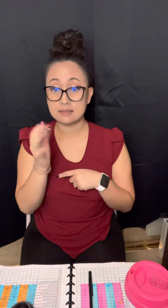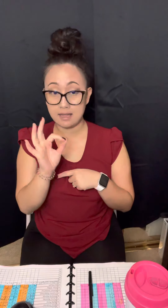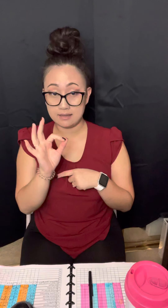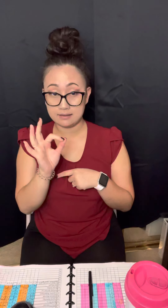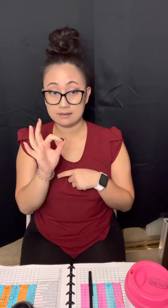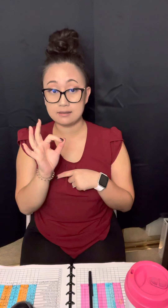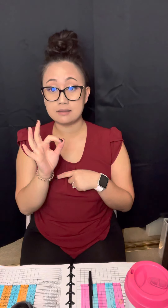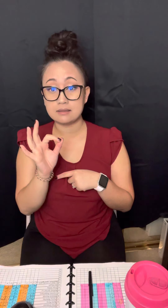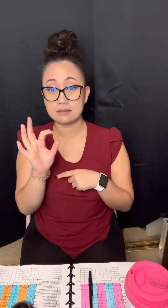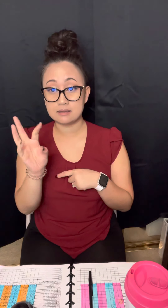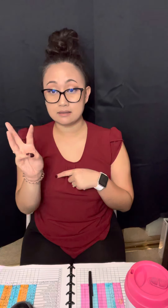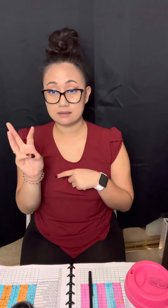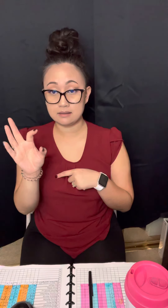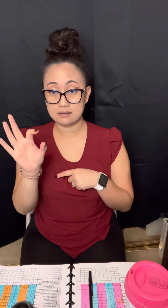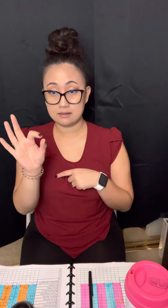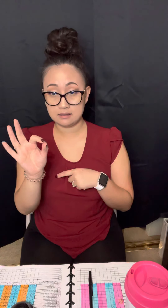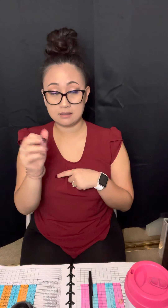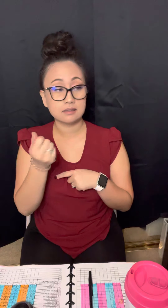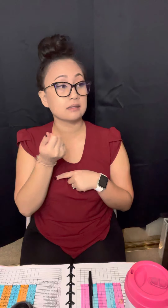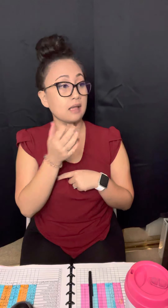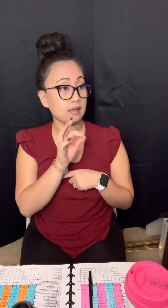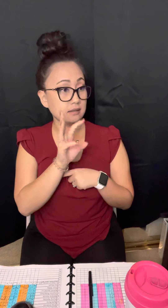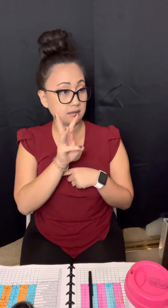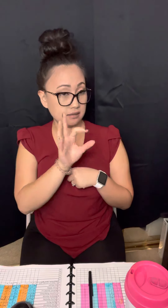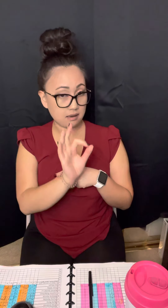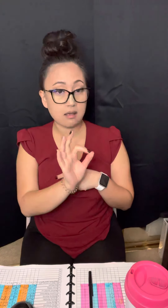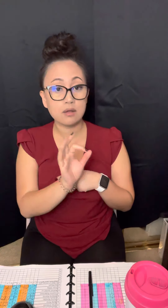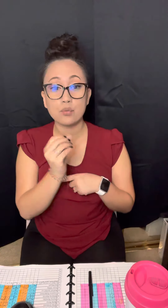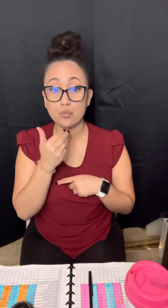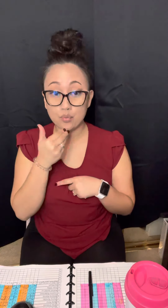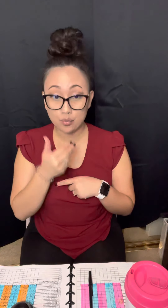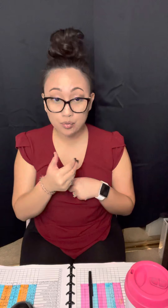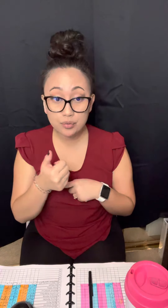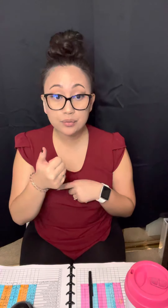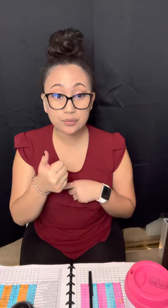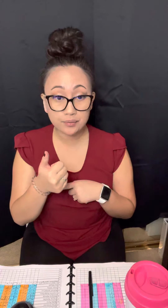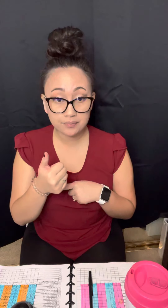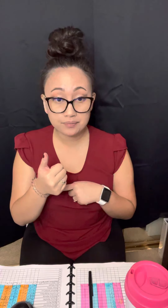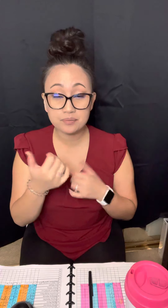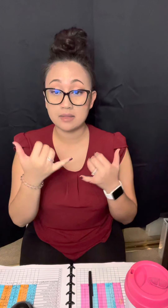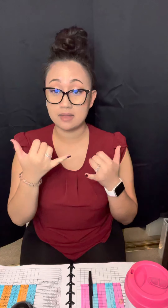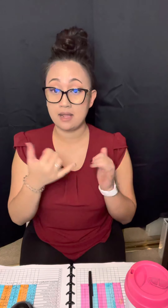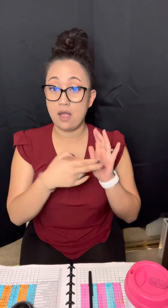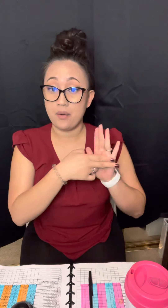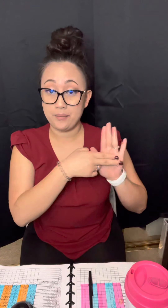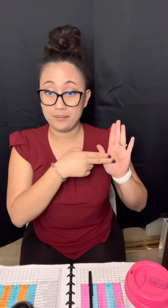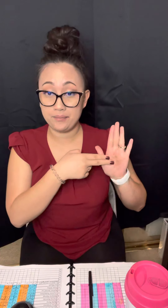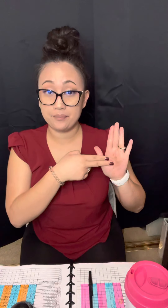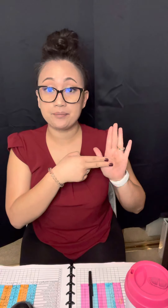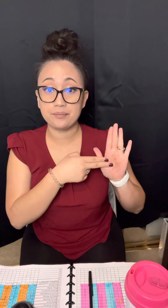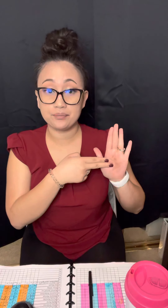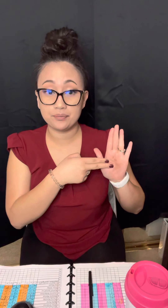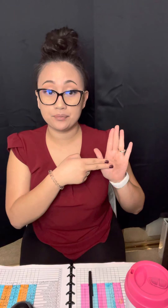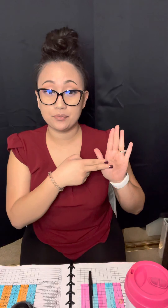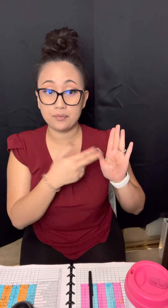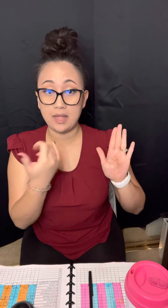1969. Good. Let's go ahead and highlight that in our yellow. In